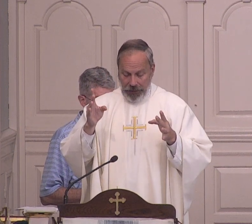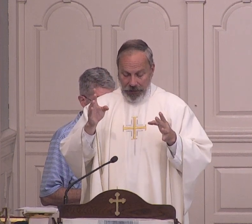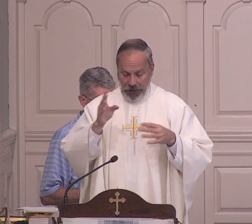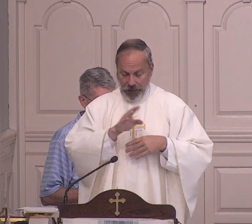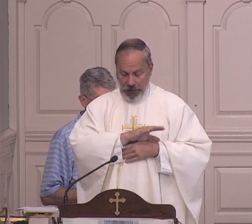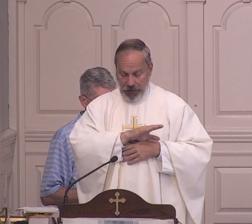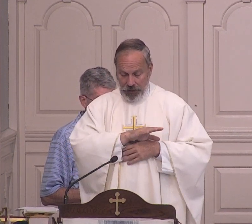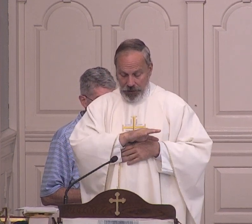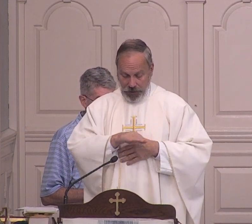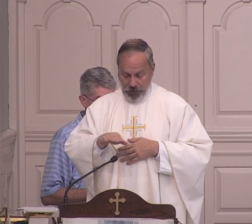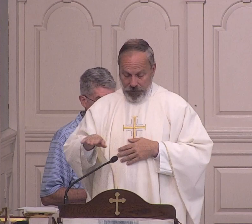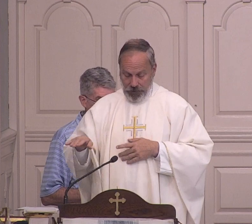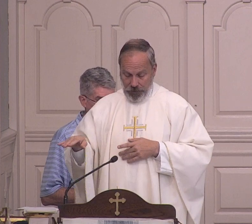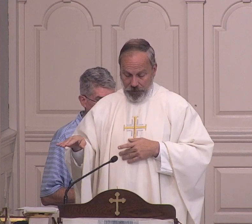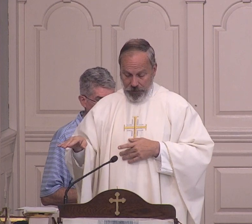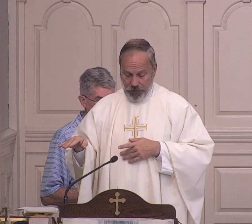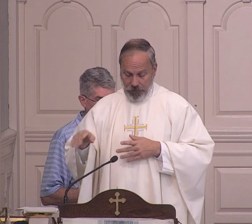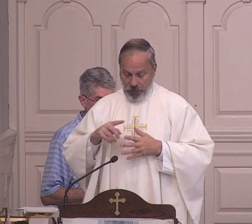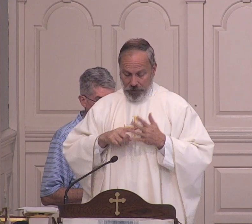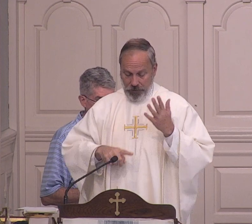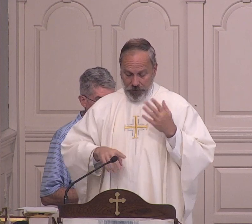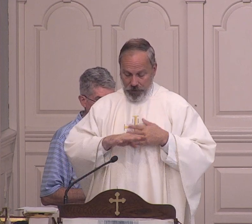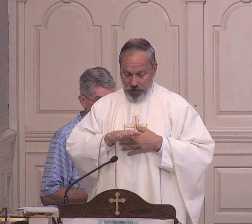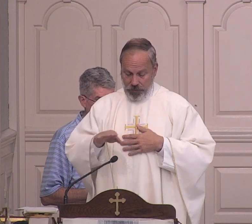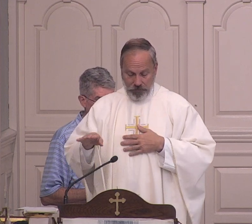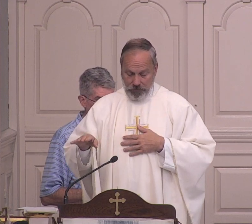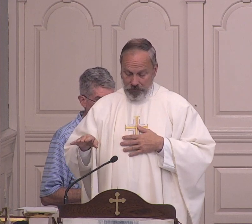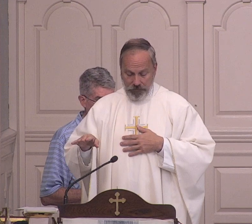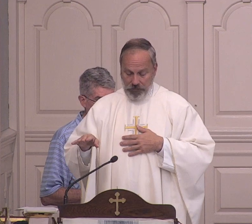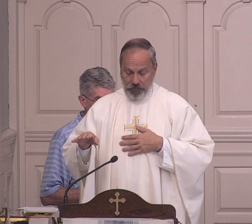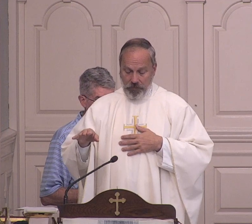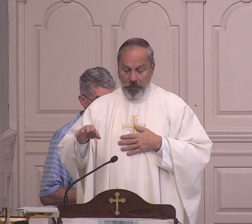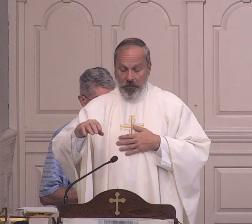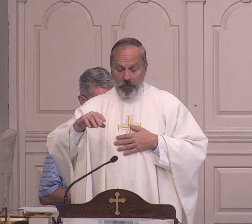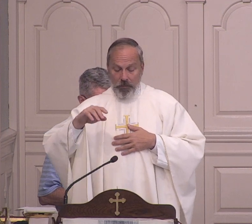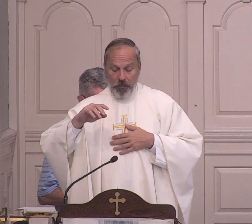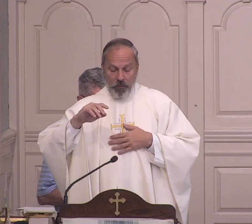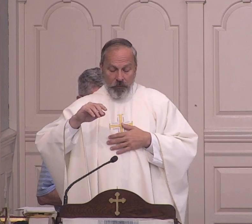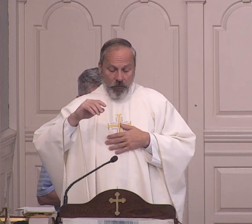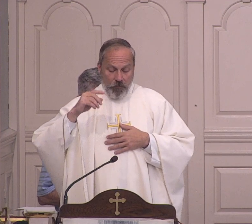See that you do not despise one of these little ones.